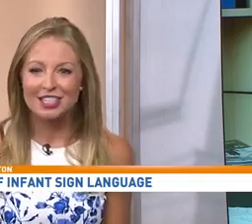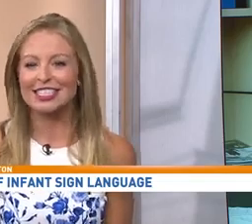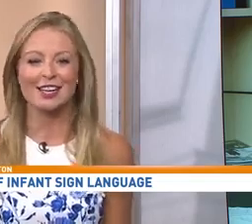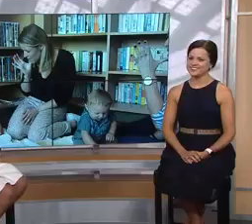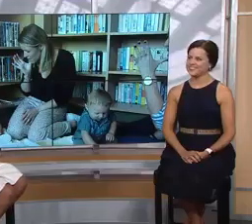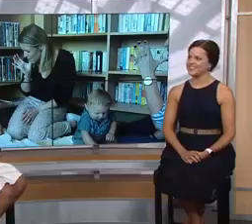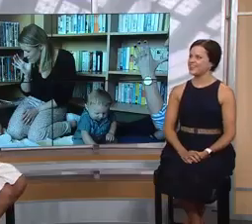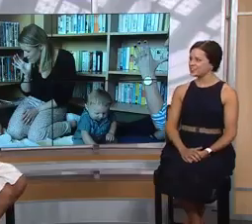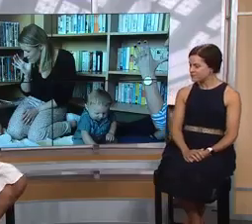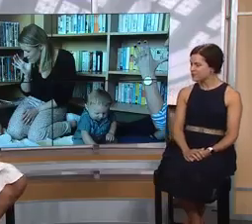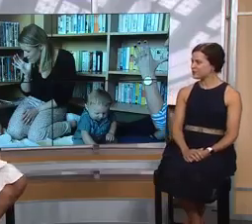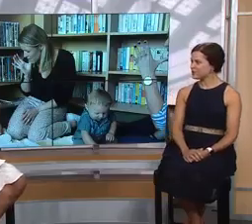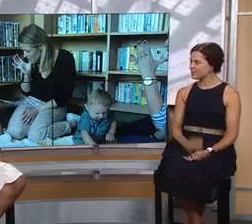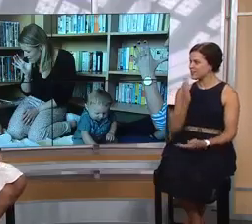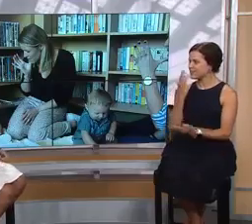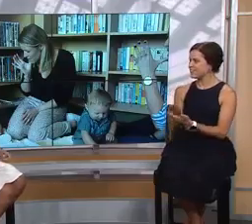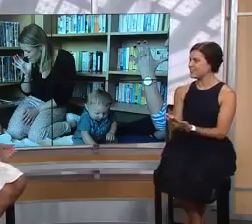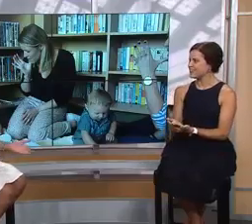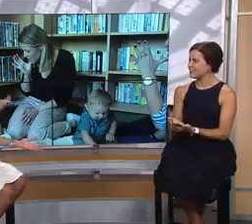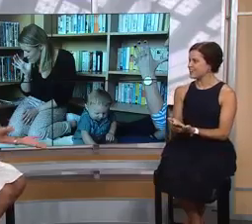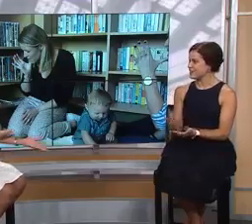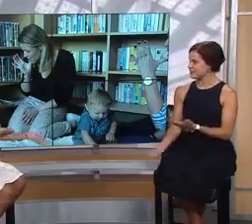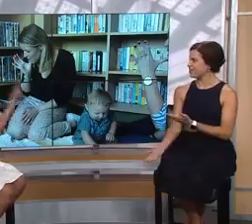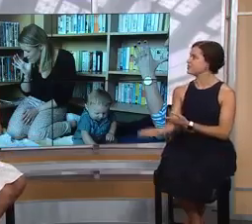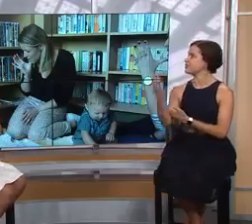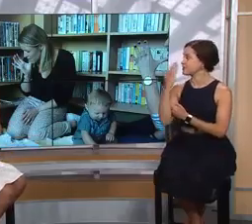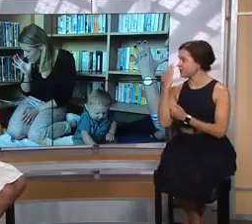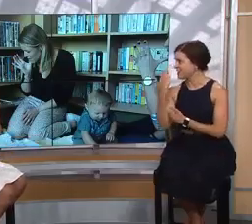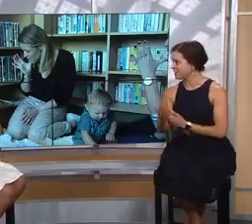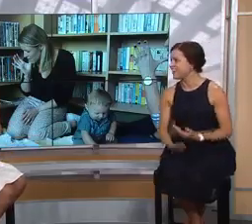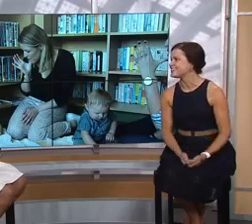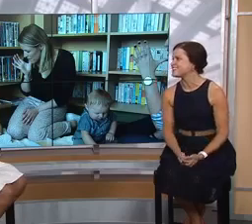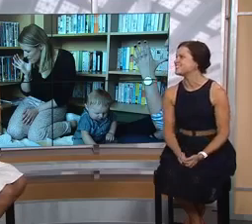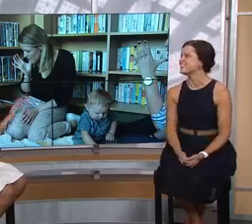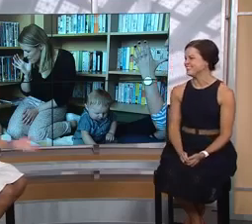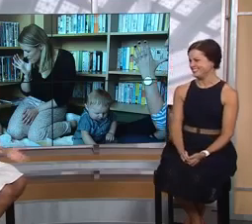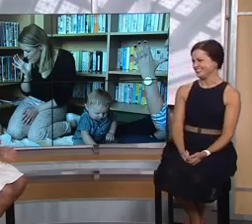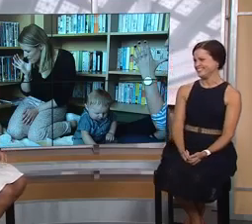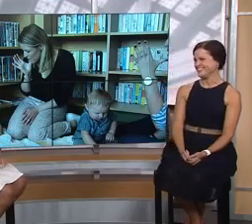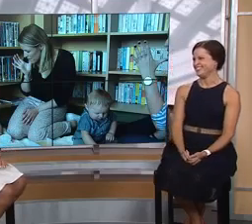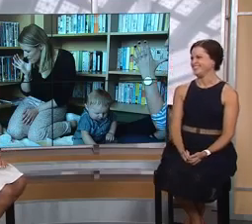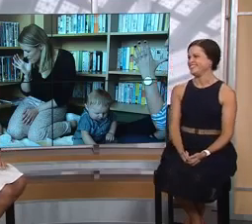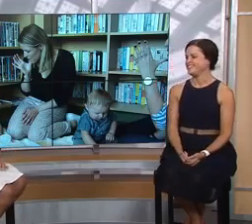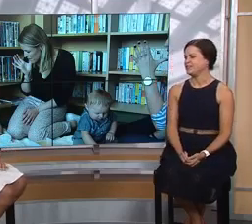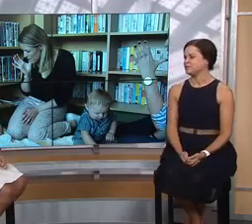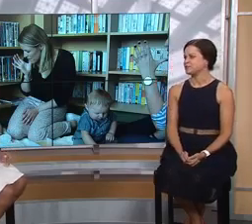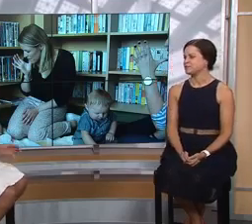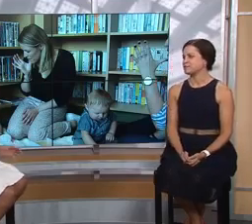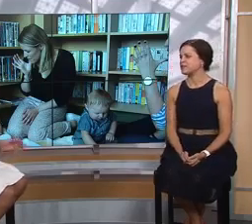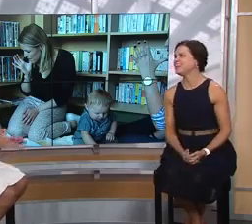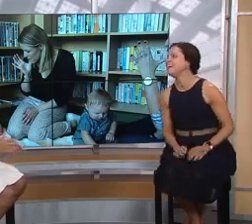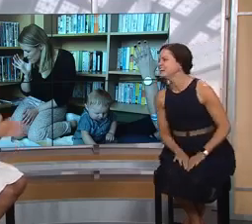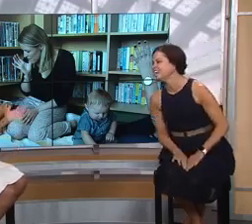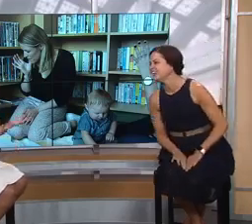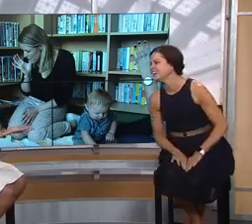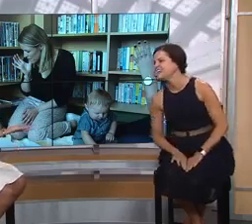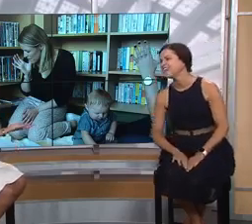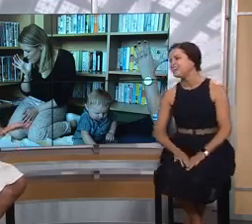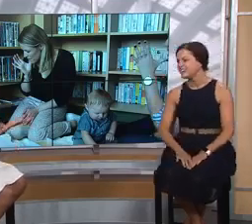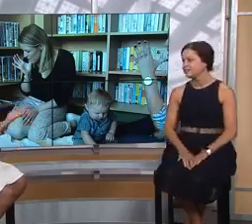Agency. Welcome, Erin. Good morning. Good morning. Good morning. And then, well, I'm not even going to try. But anyways, this is such